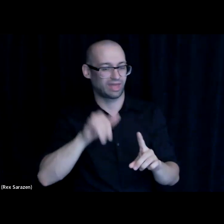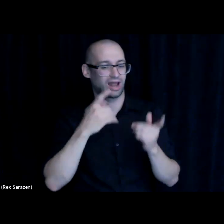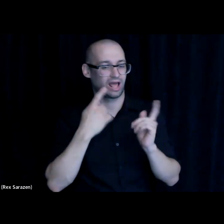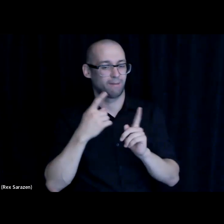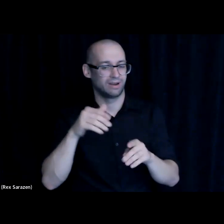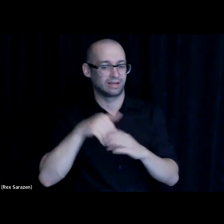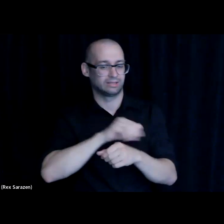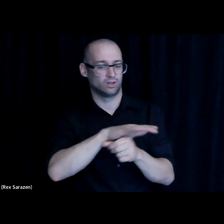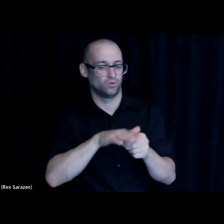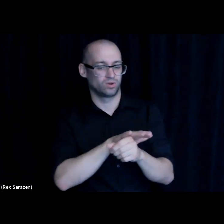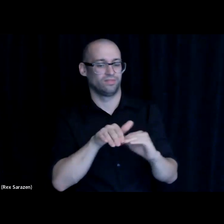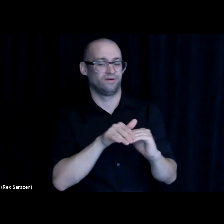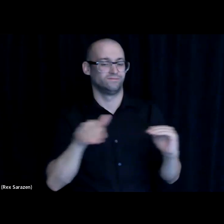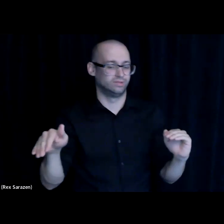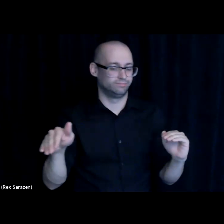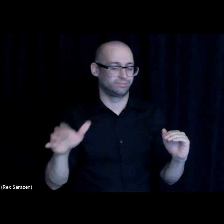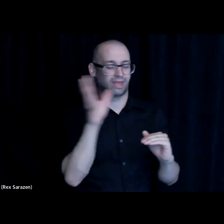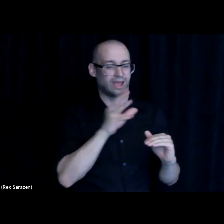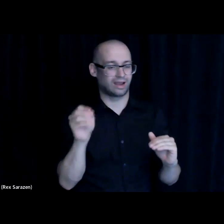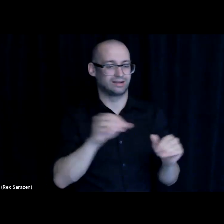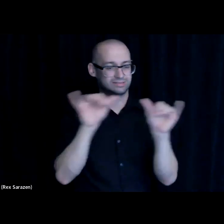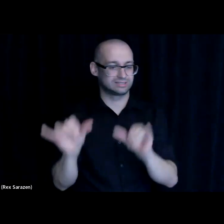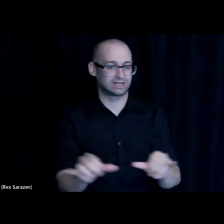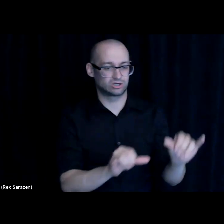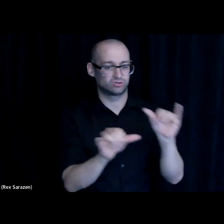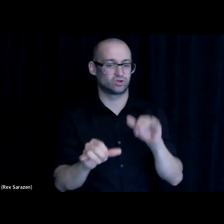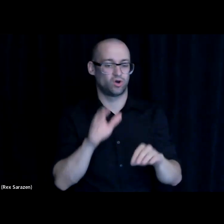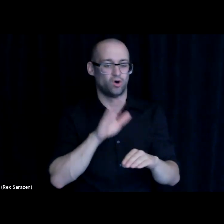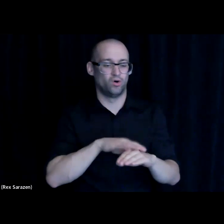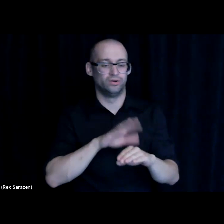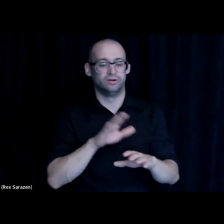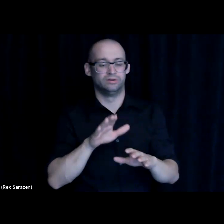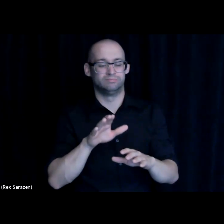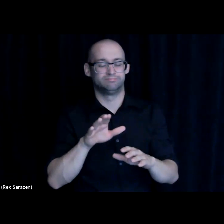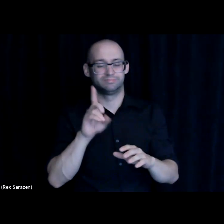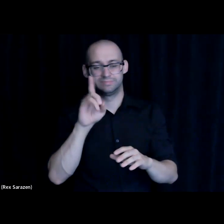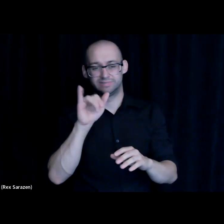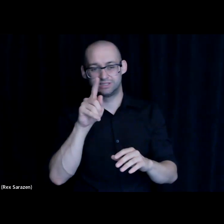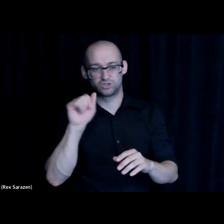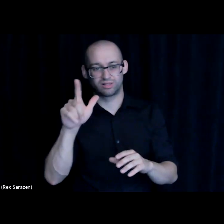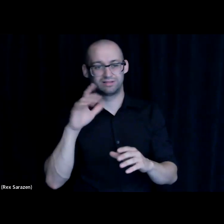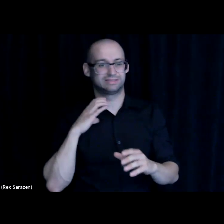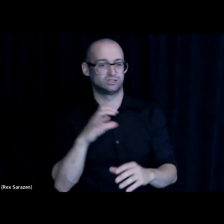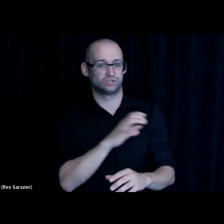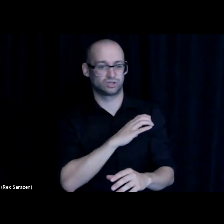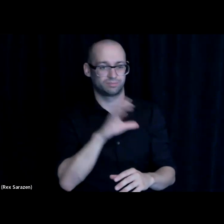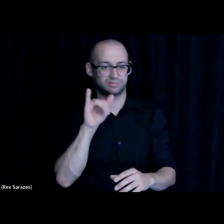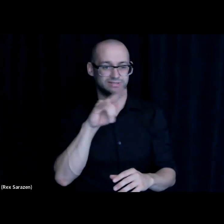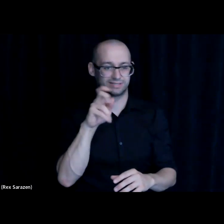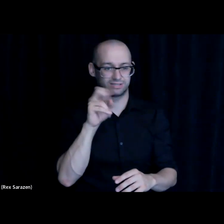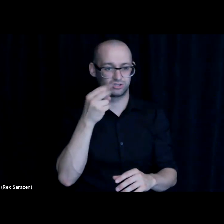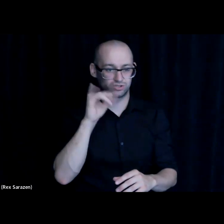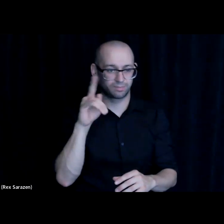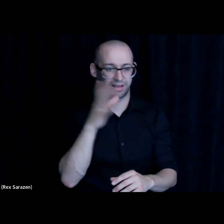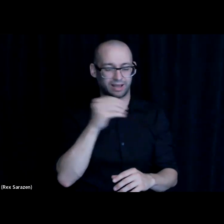examples. Also, standards on digital citizenship and cybersecurity. It's interesting. We operate,